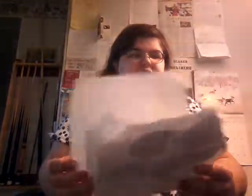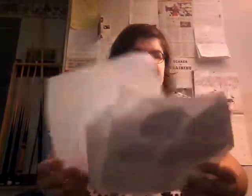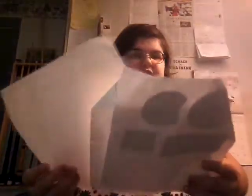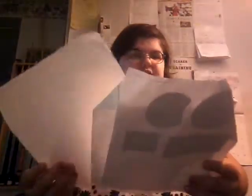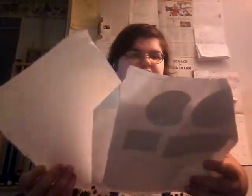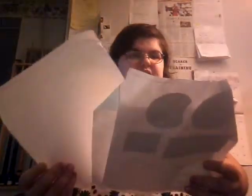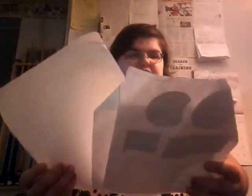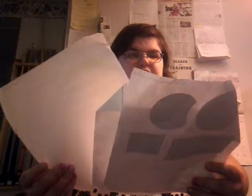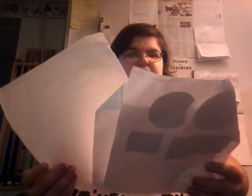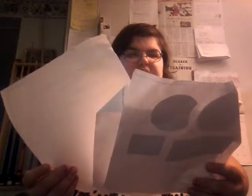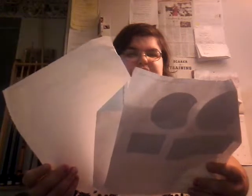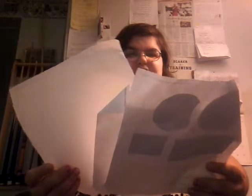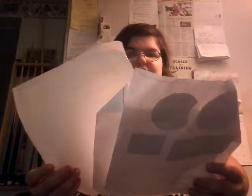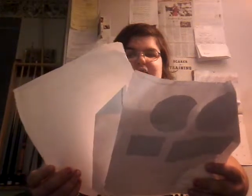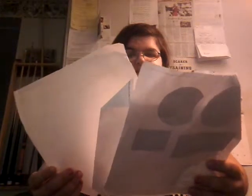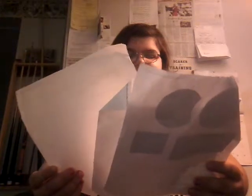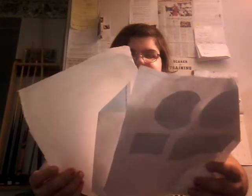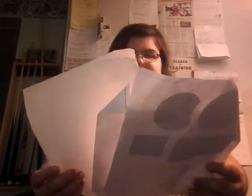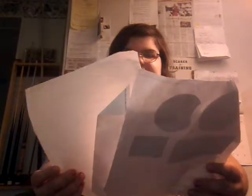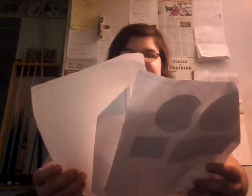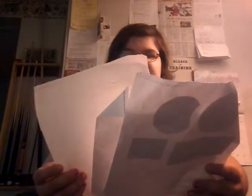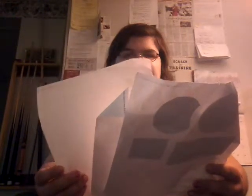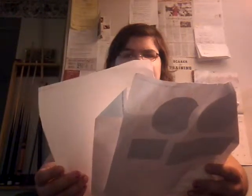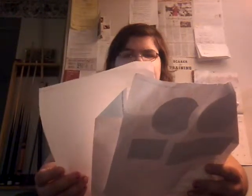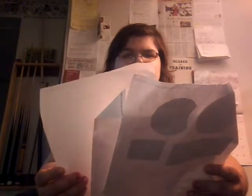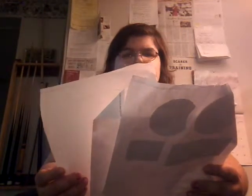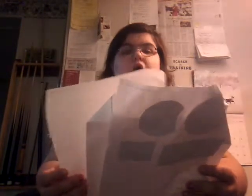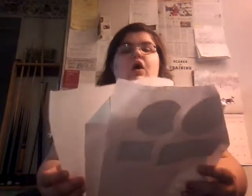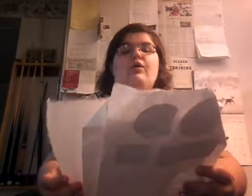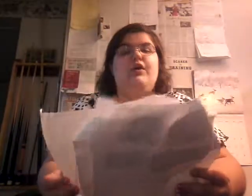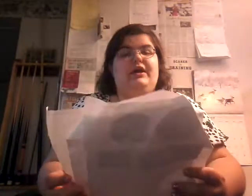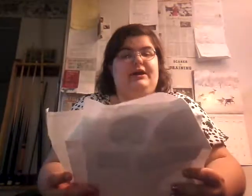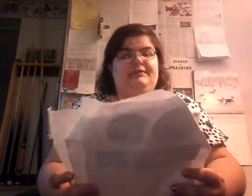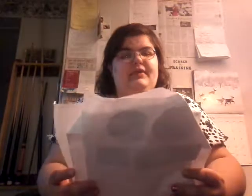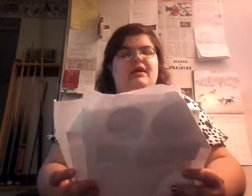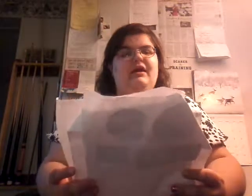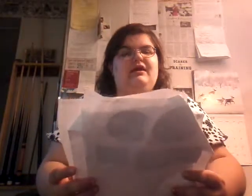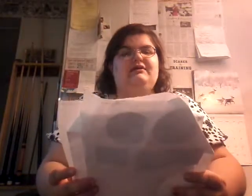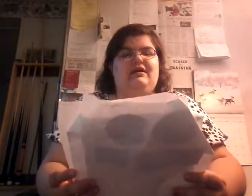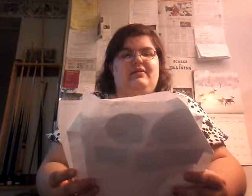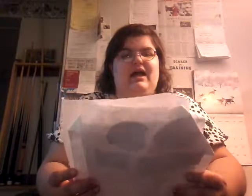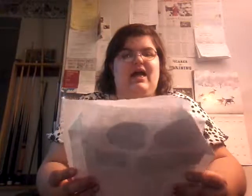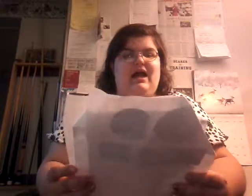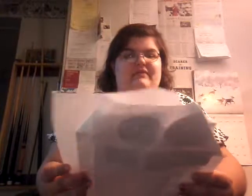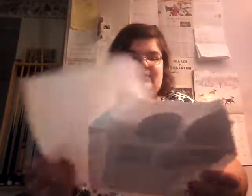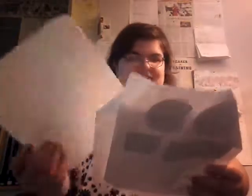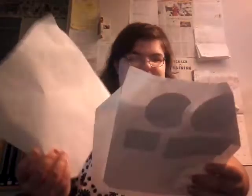think that's all the signs for the song that I learned. Oh, warrior. Sorry about that. I have to look at it